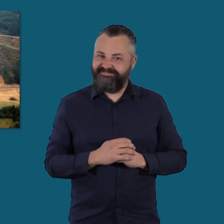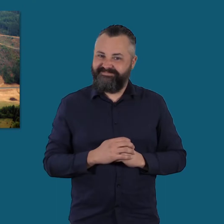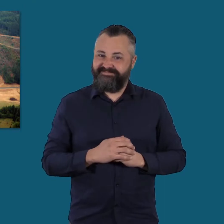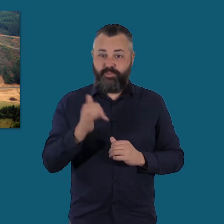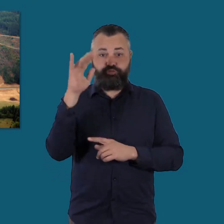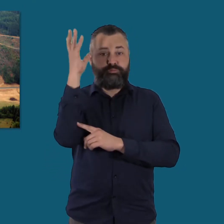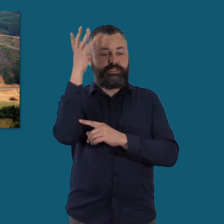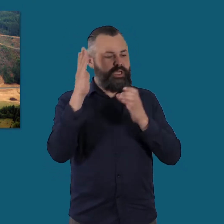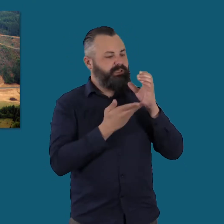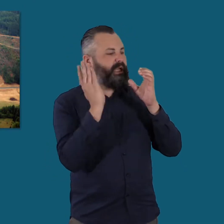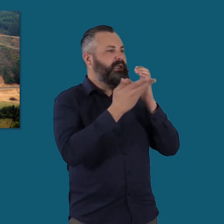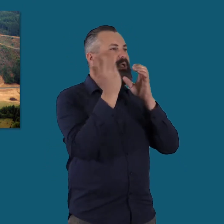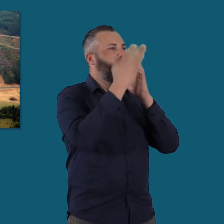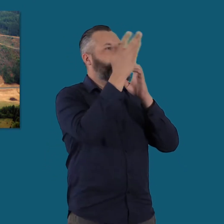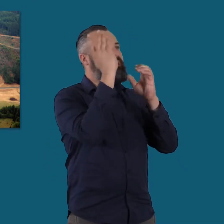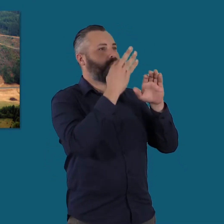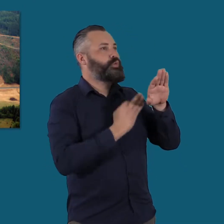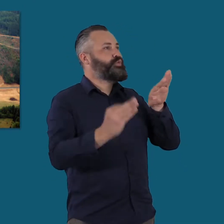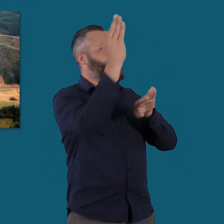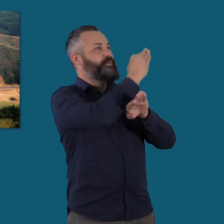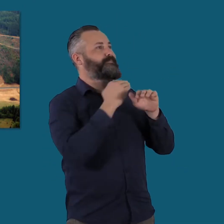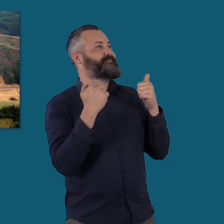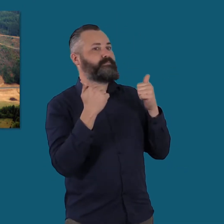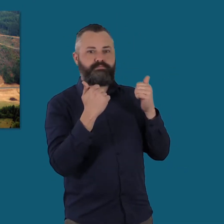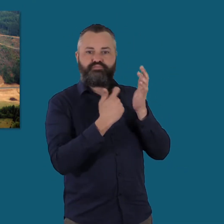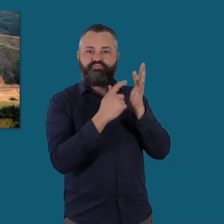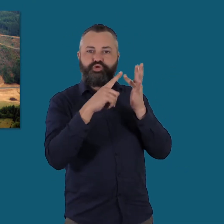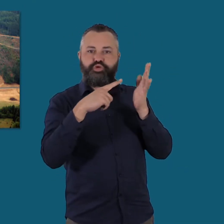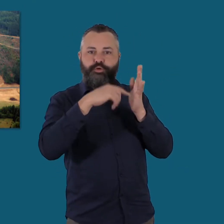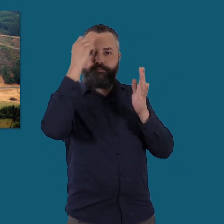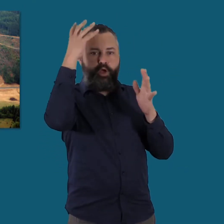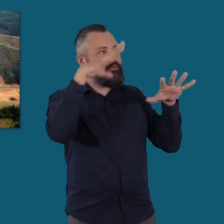or removal of vegetation, which means ground stability may be compromised, causing landslides.